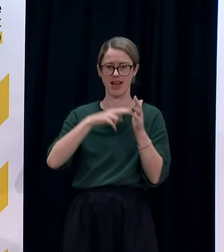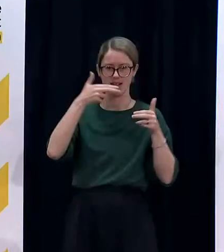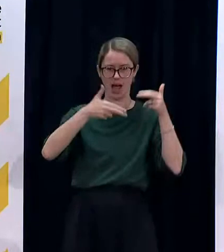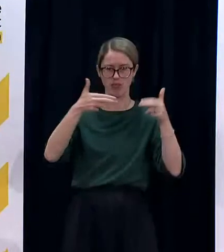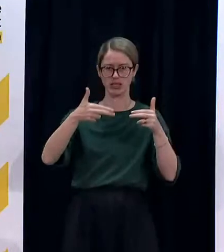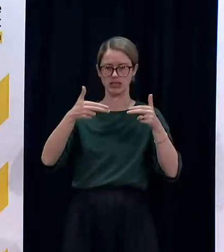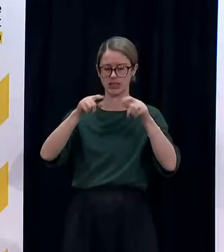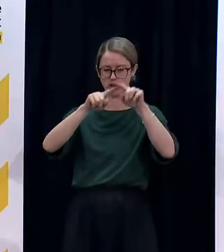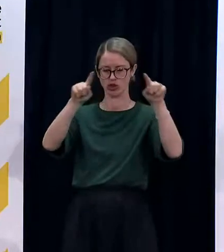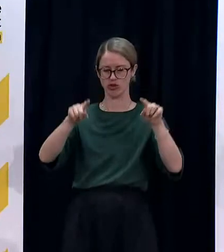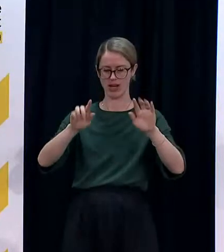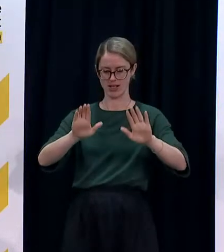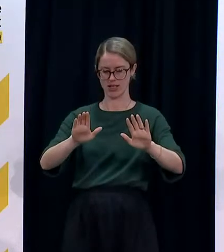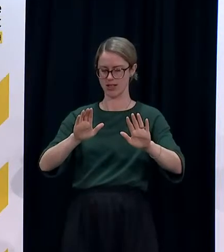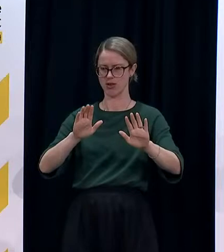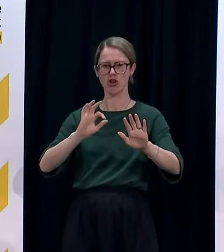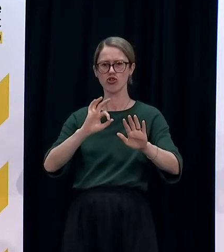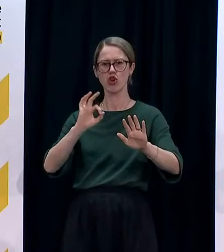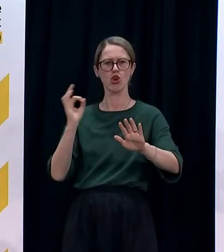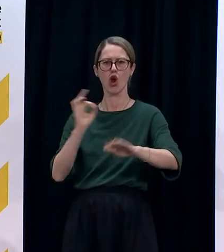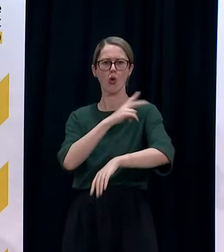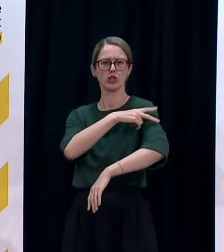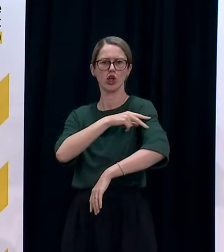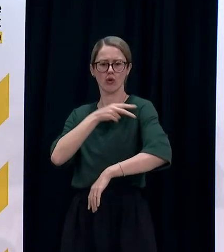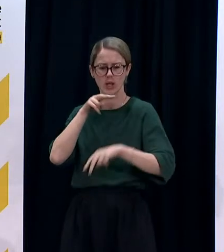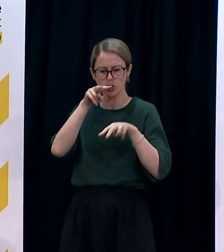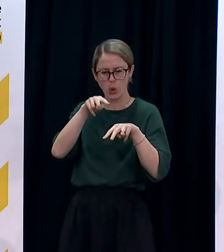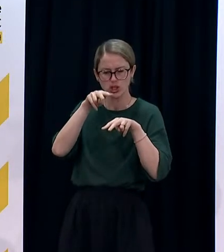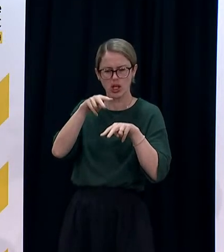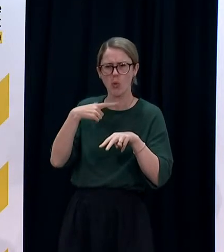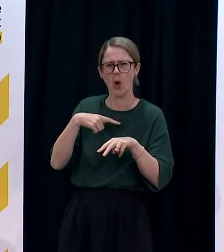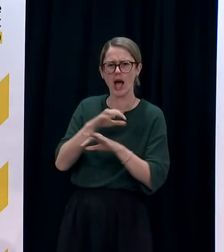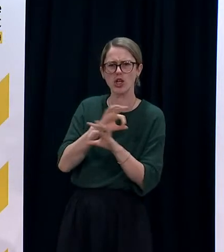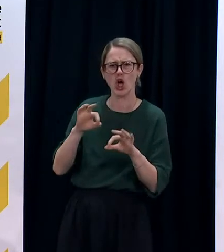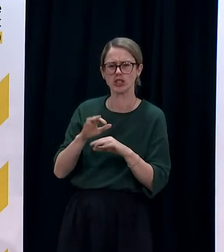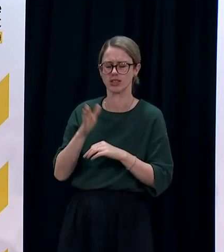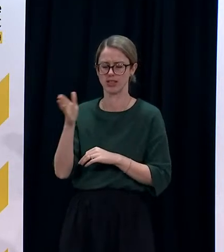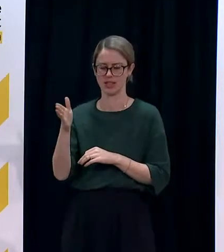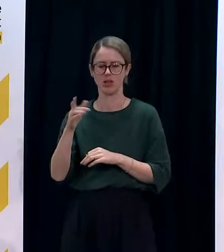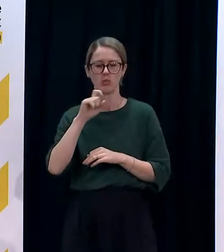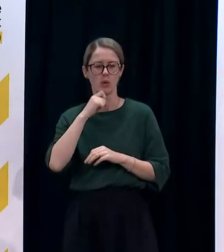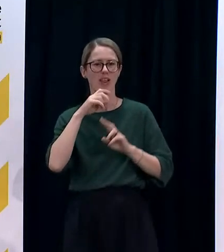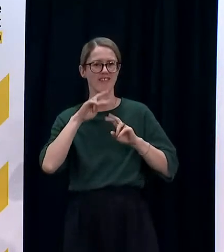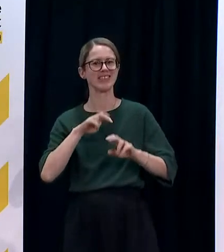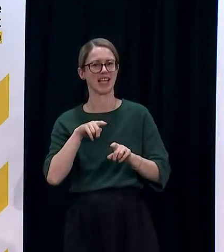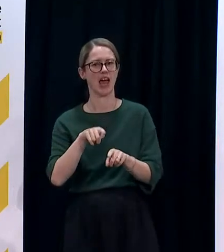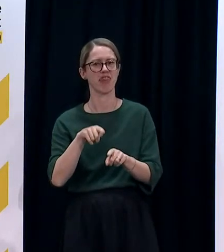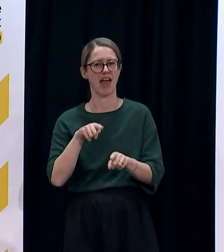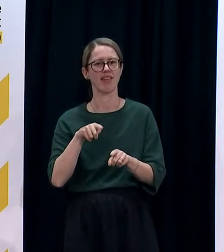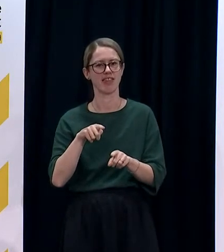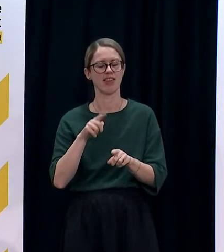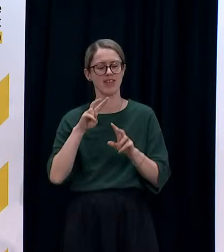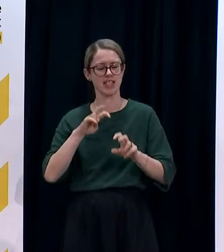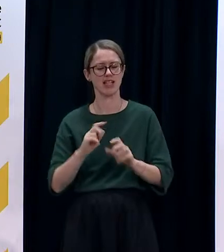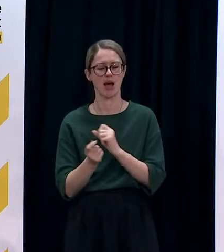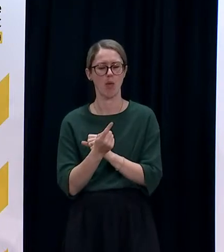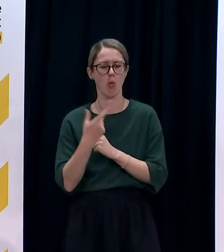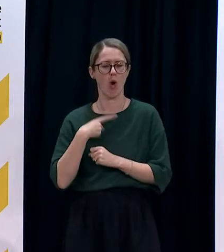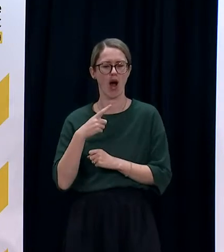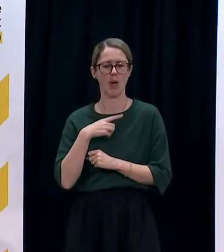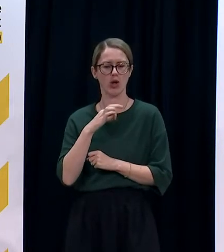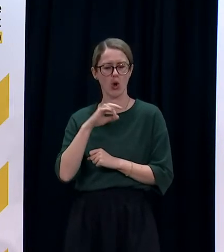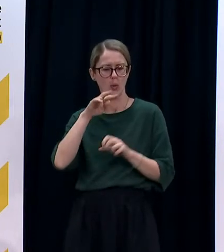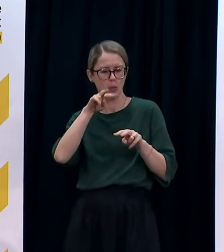cameras at that point? And that is one of the questions that we're asking, and it is one of the questions that is part of the investigation that is now underway. There